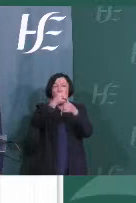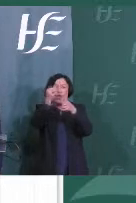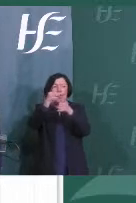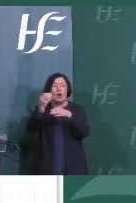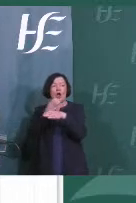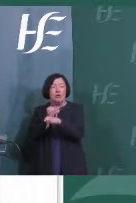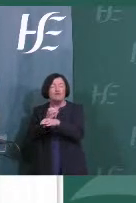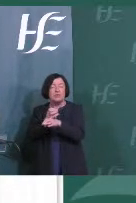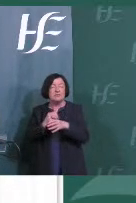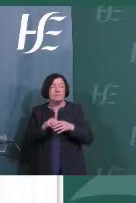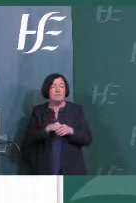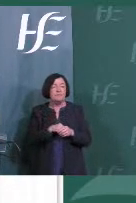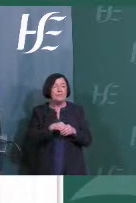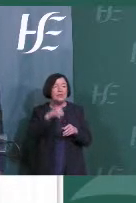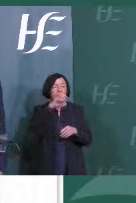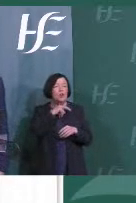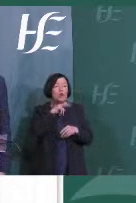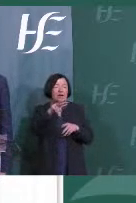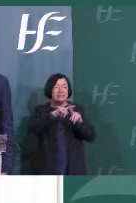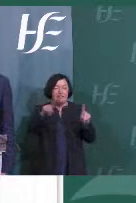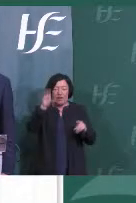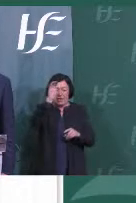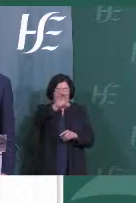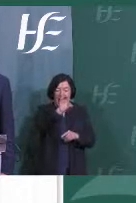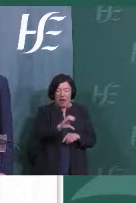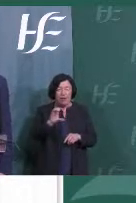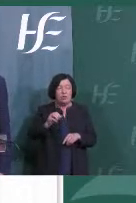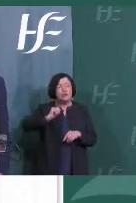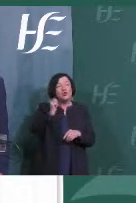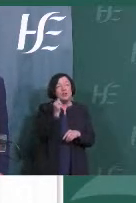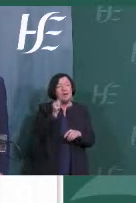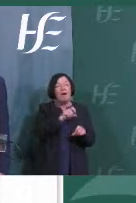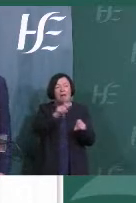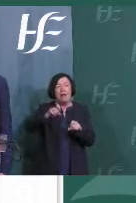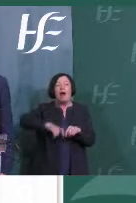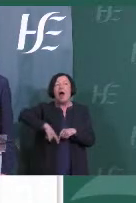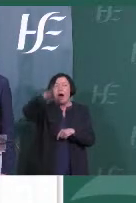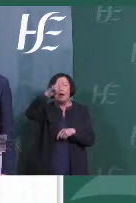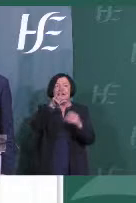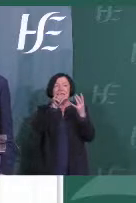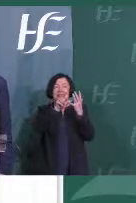countries. Looking at counties, the Donegal remains quite